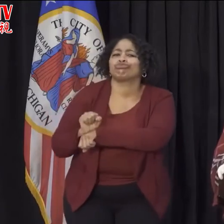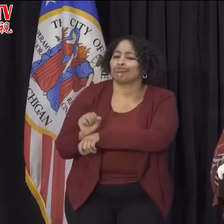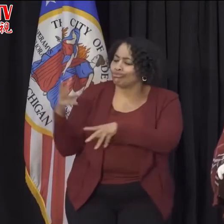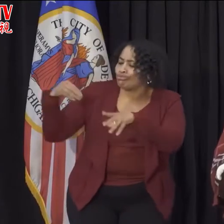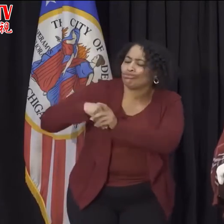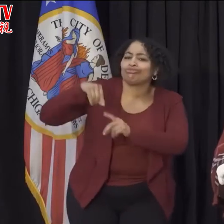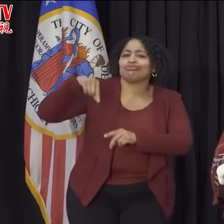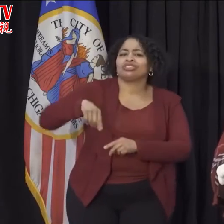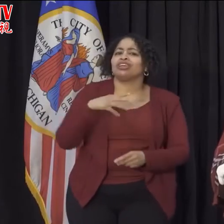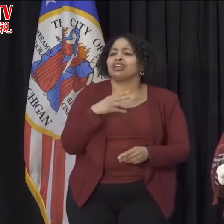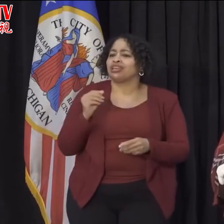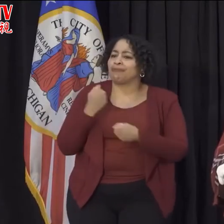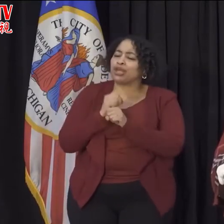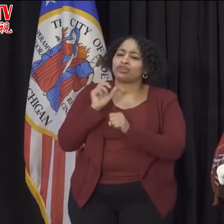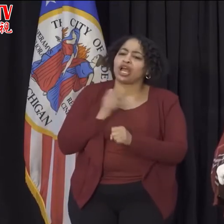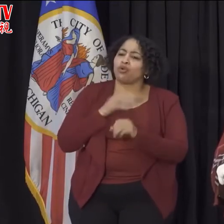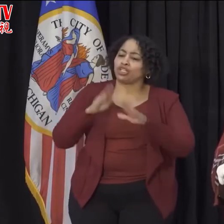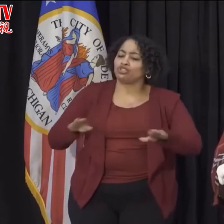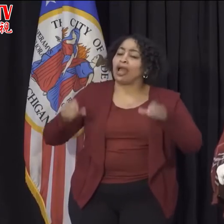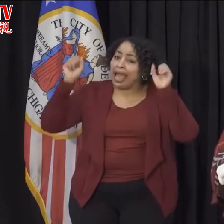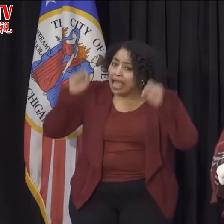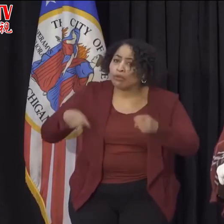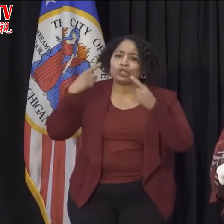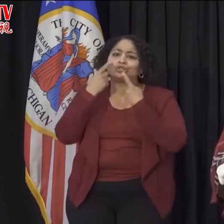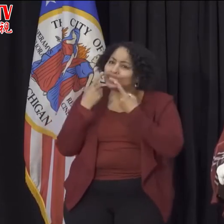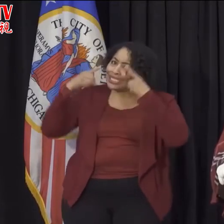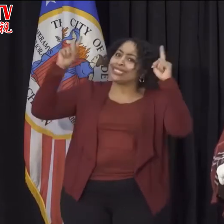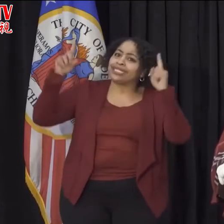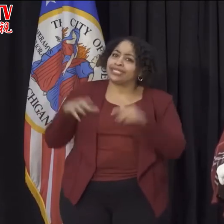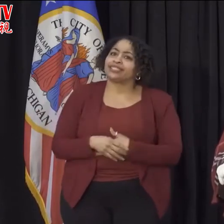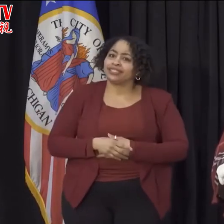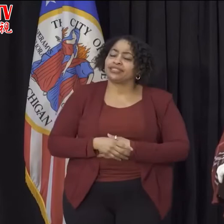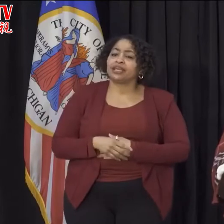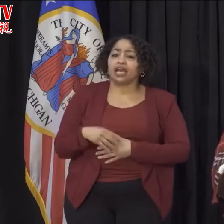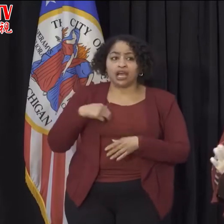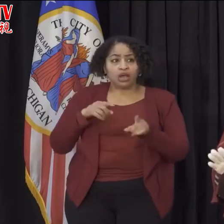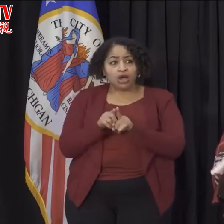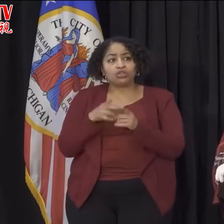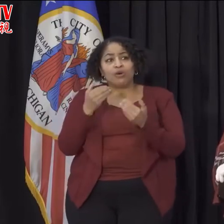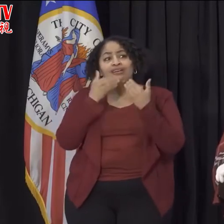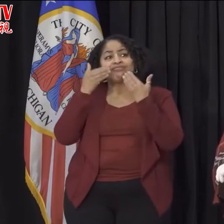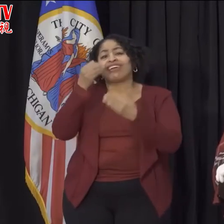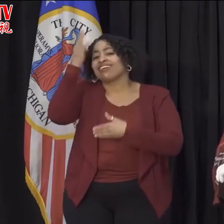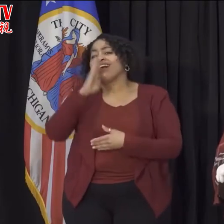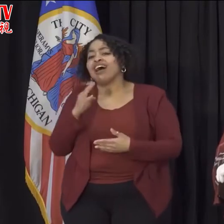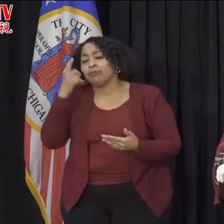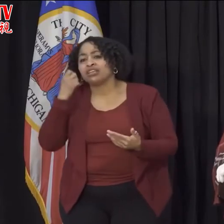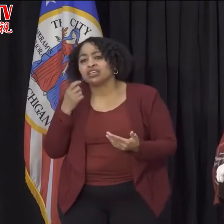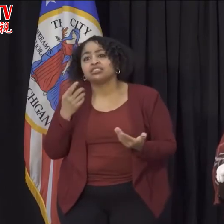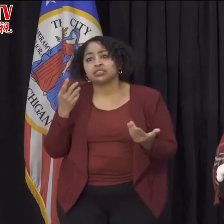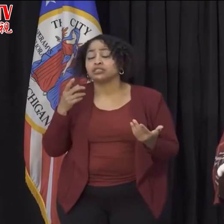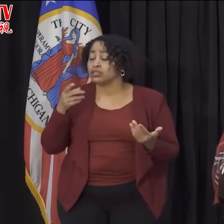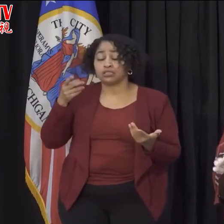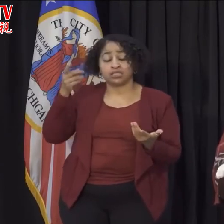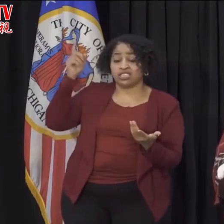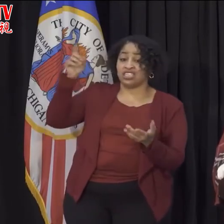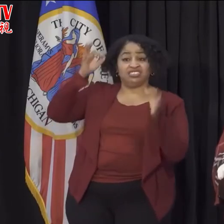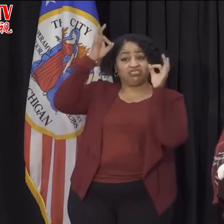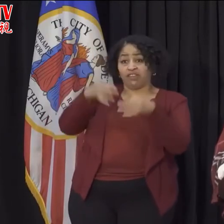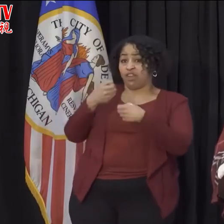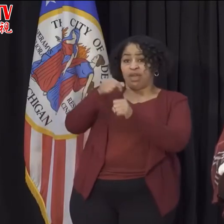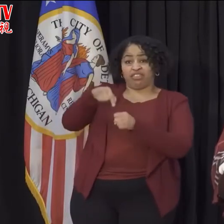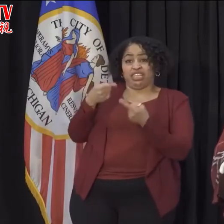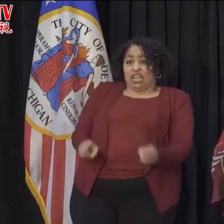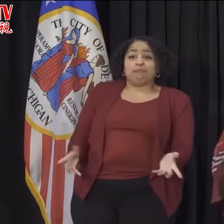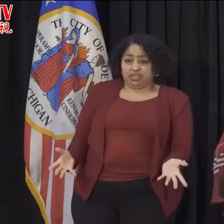sure that our children are being able to succeed. And I also want to thank God because he definitely made this